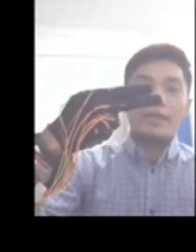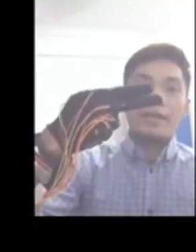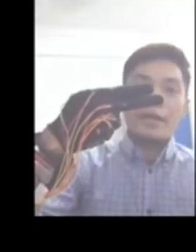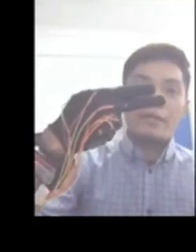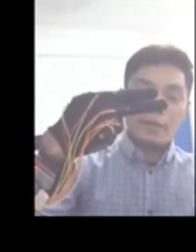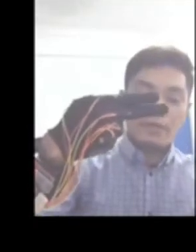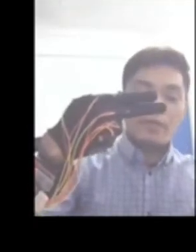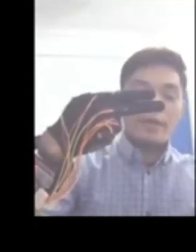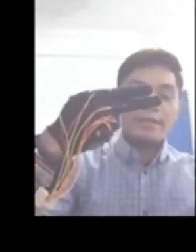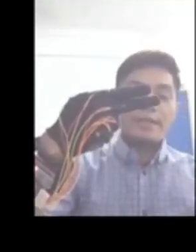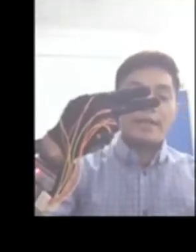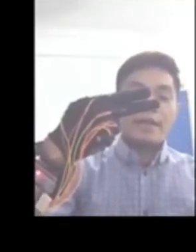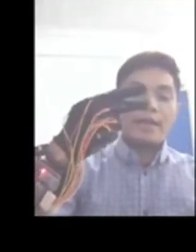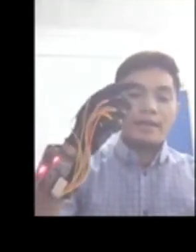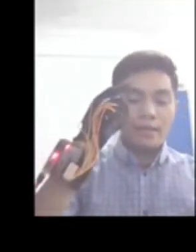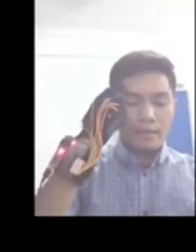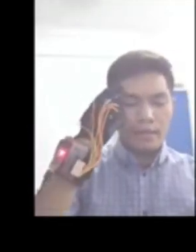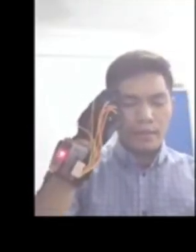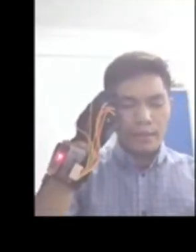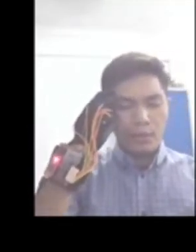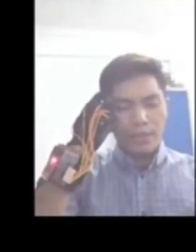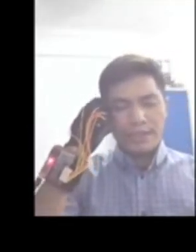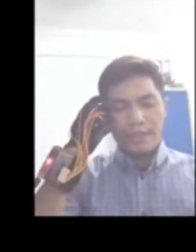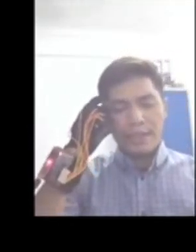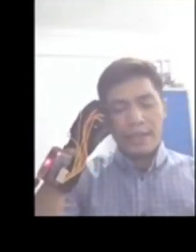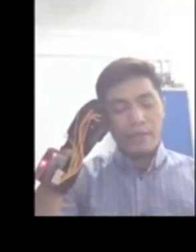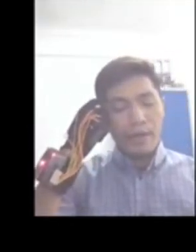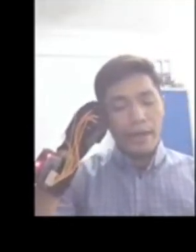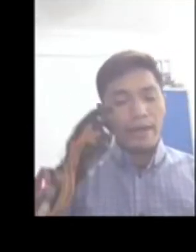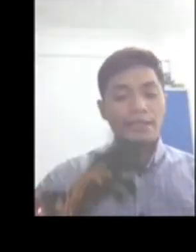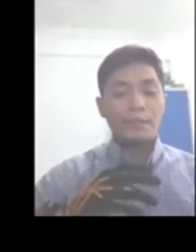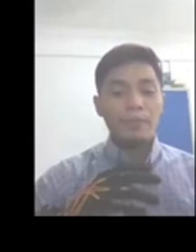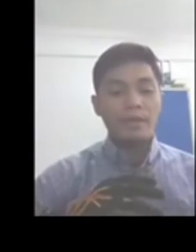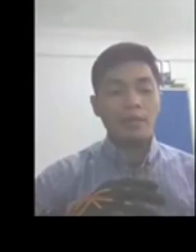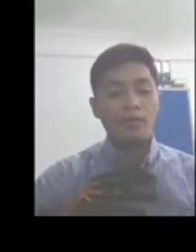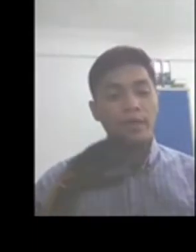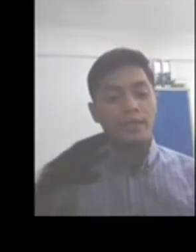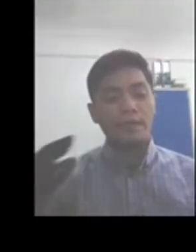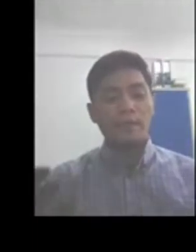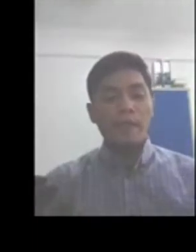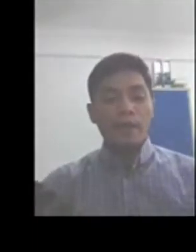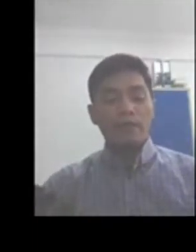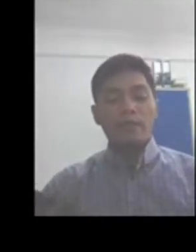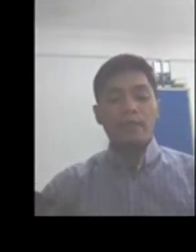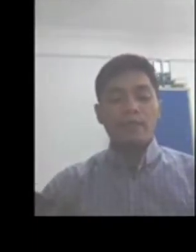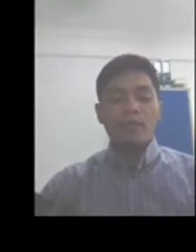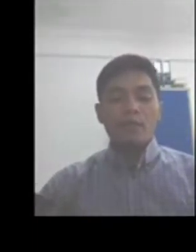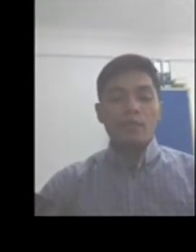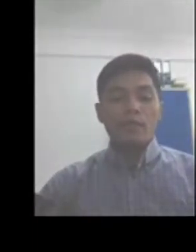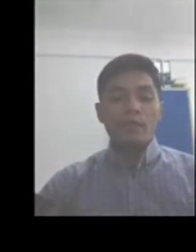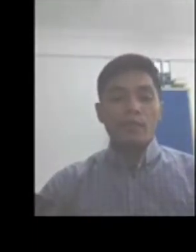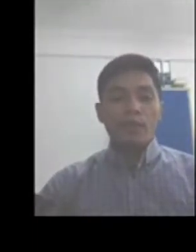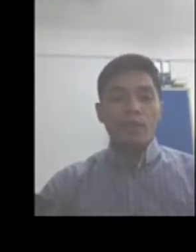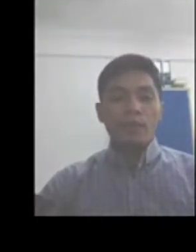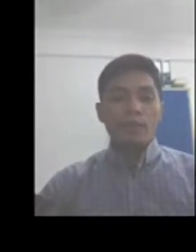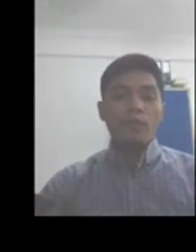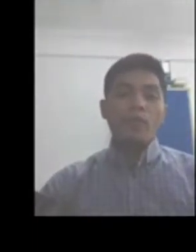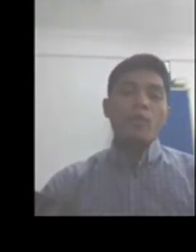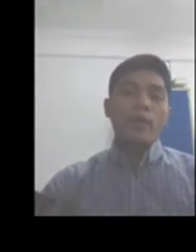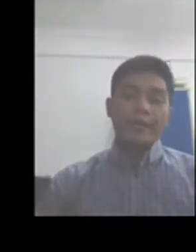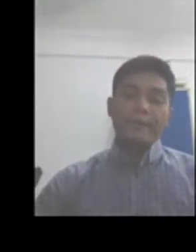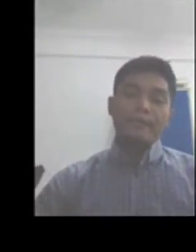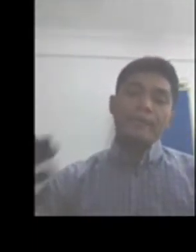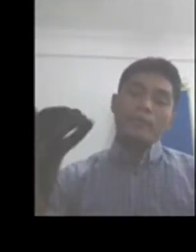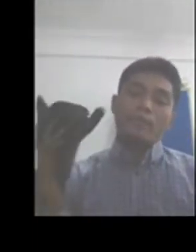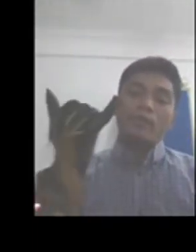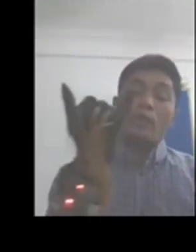It gives the alphabet for H, and let me see the example of other alphabet